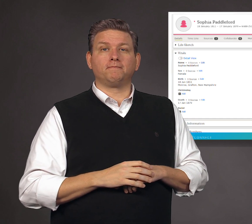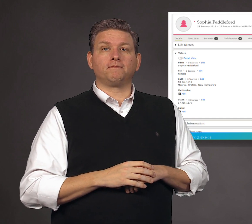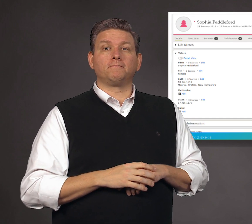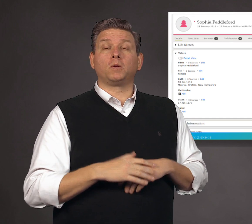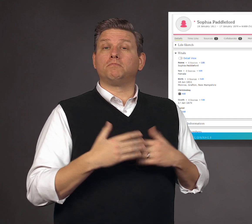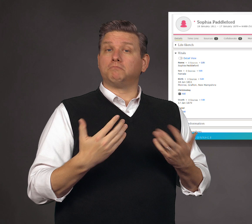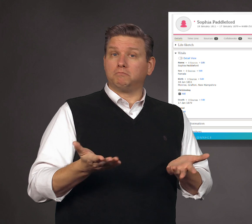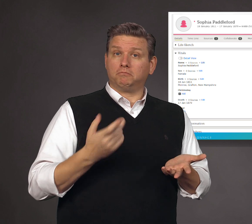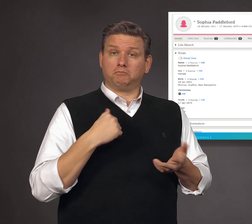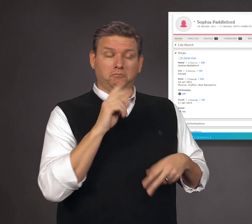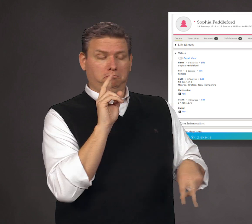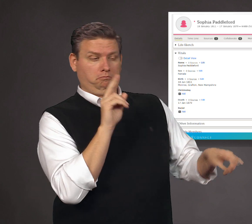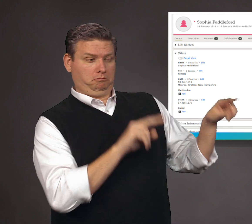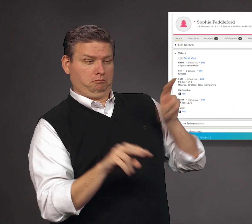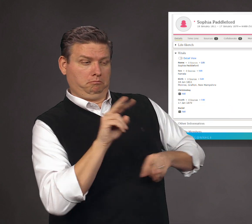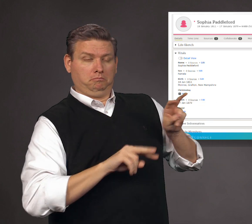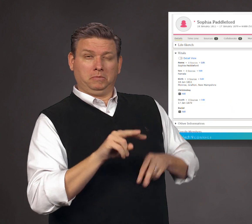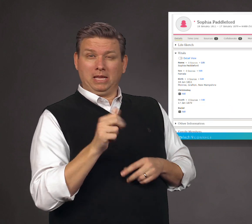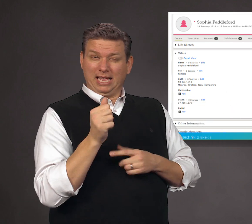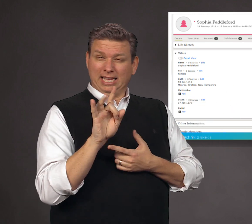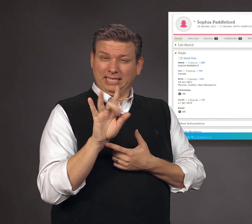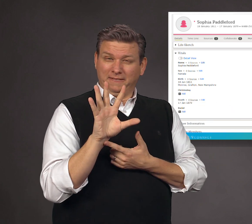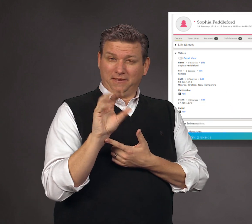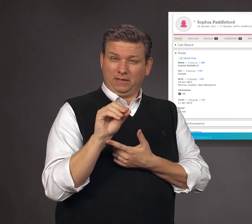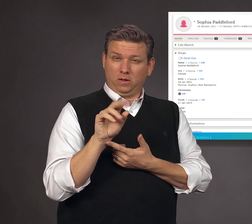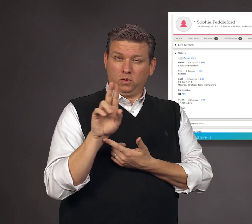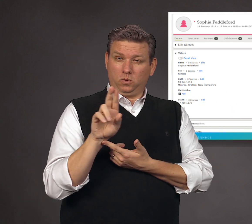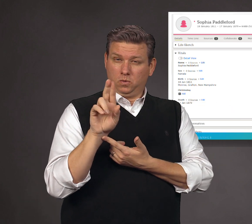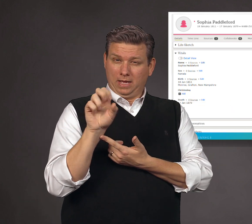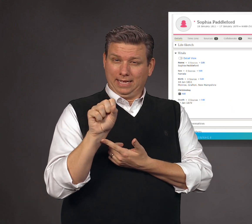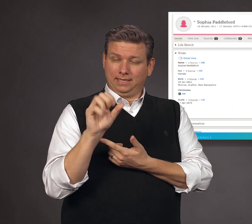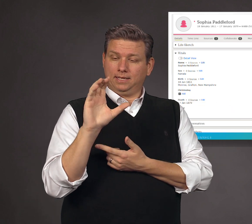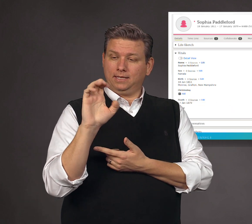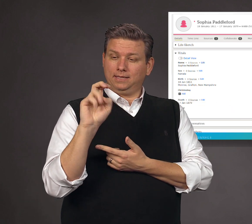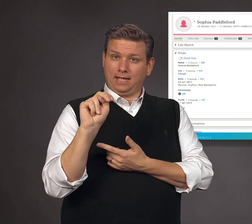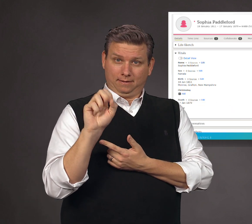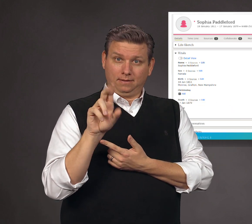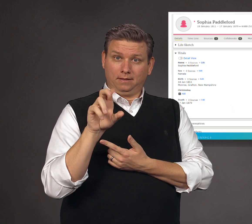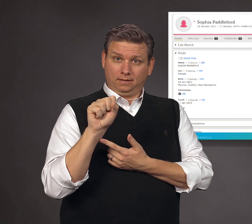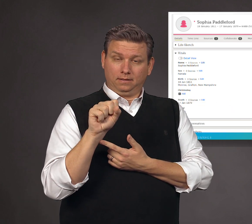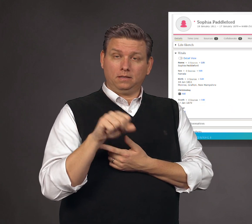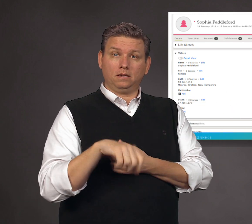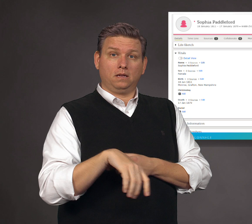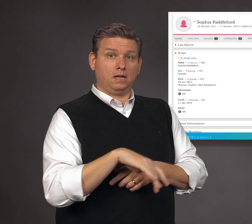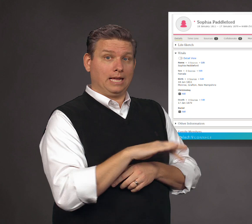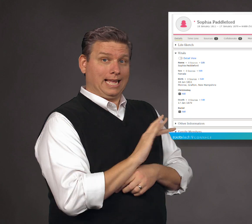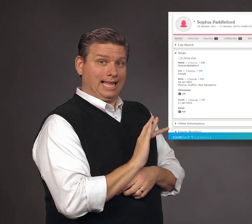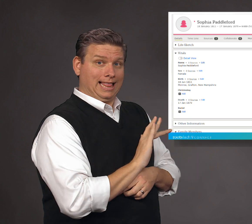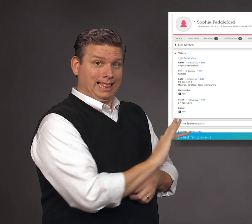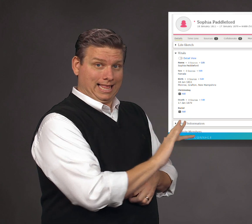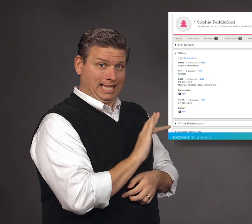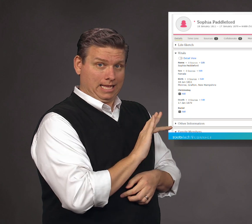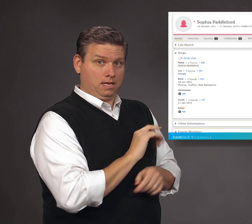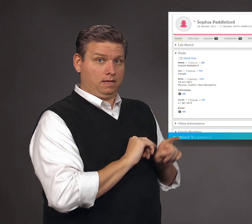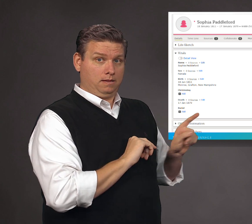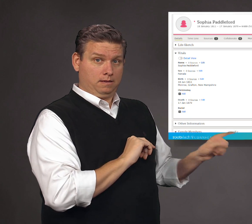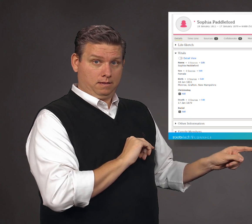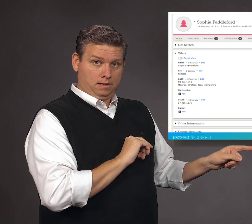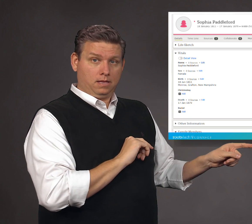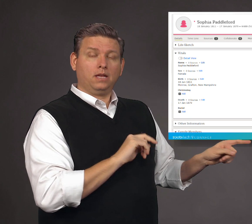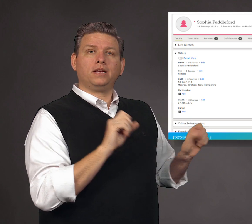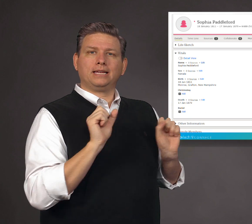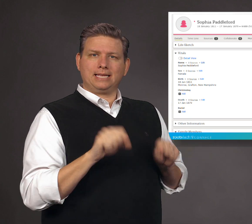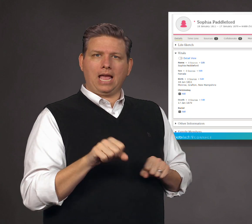Let's look first at the hint for the 1850 United States Census. Clicking on the record brings up a box that gives you the option